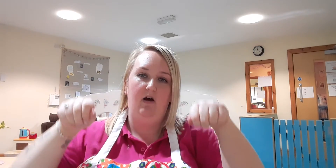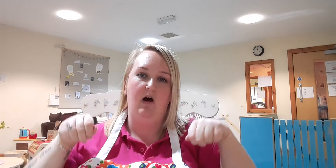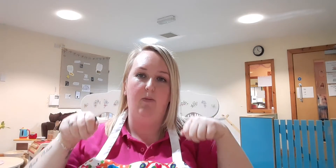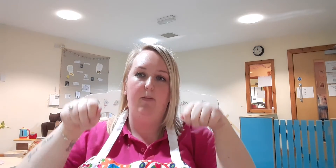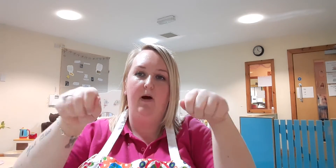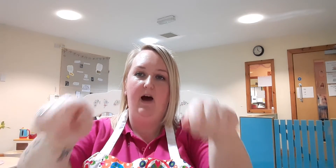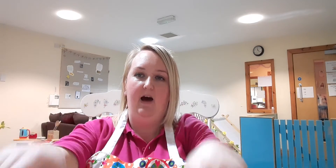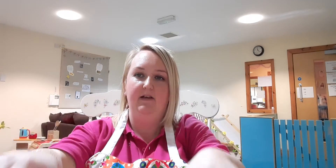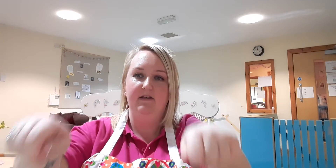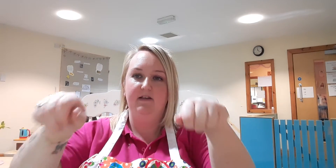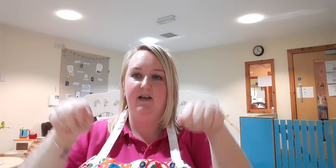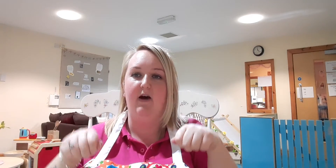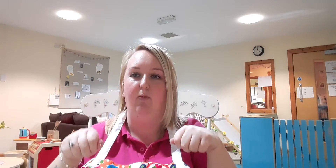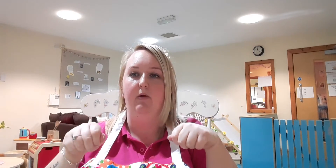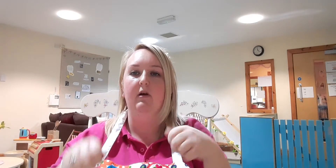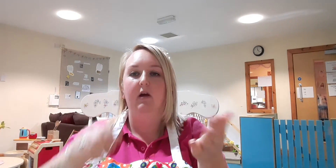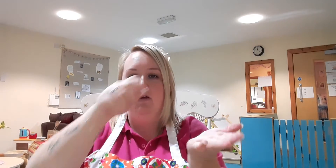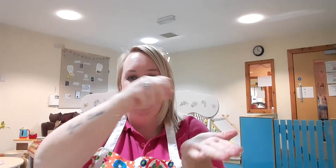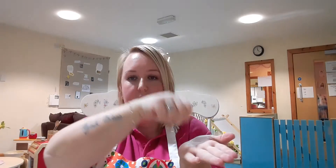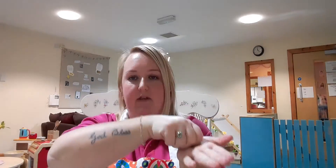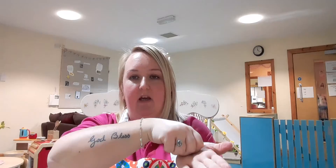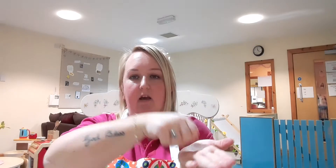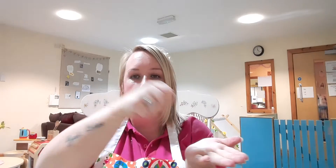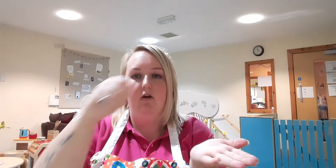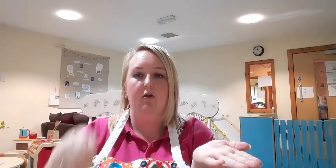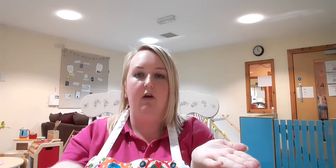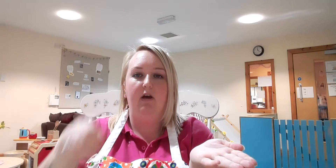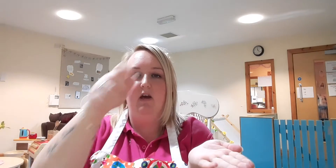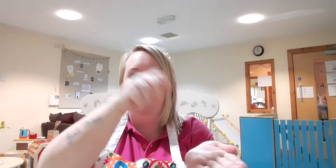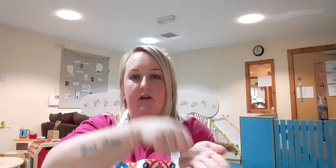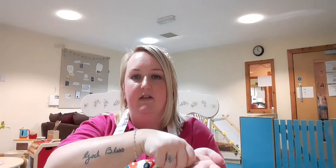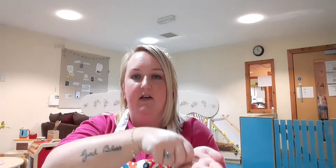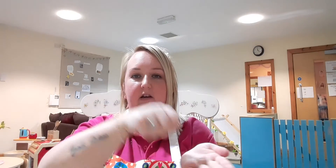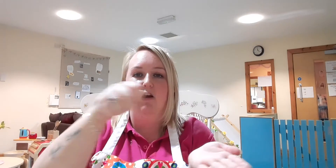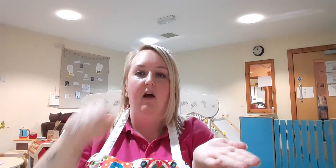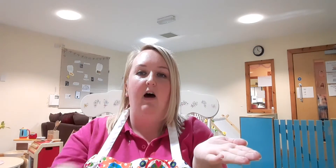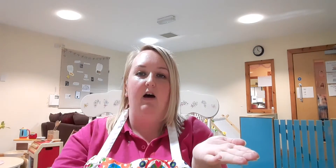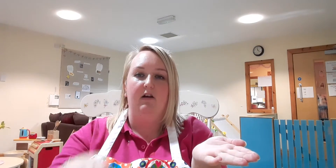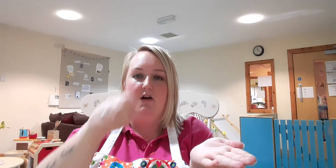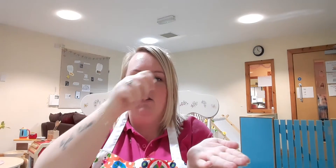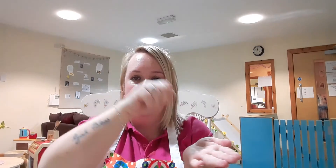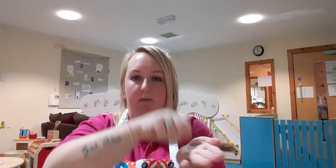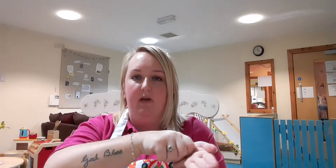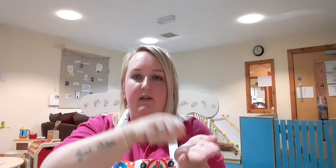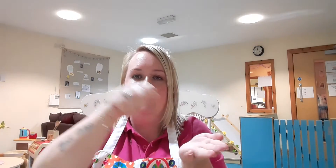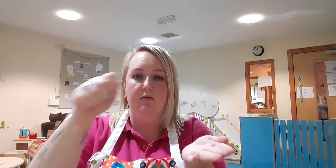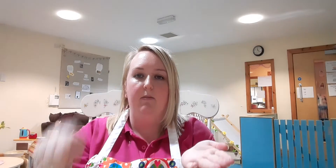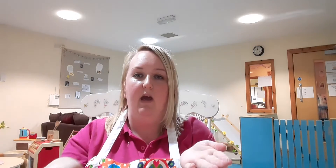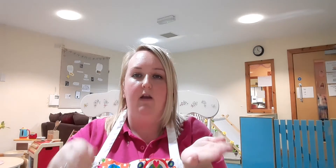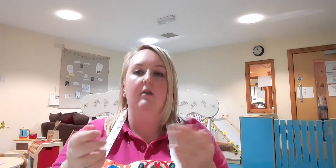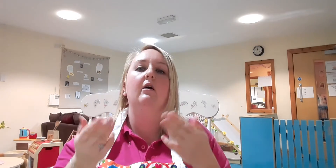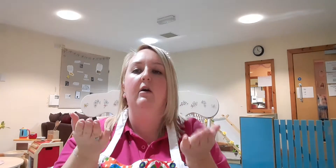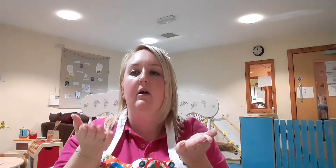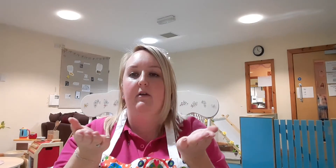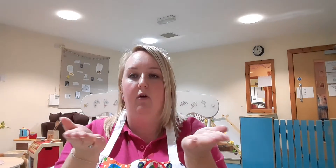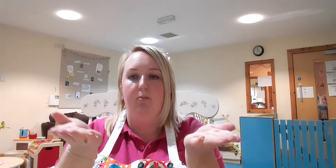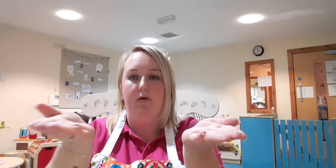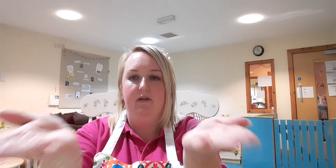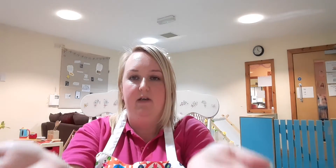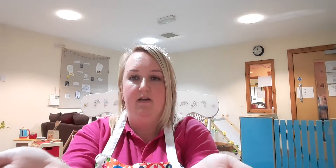up and down. Now take a cookie cutter and cut some little men. Now put it in